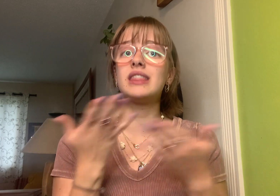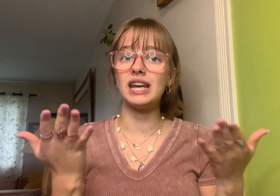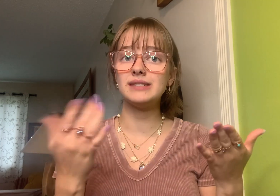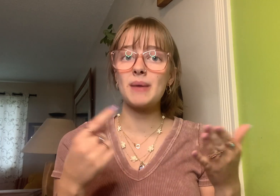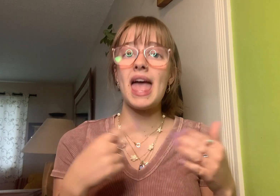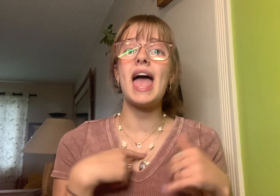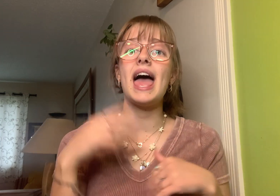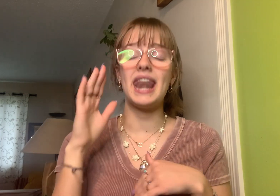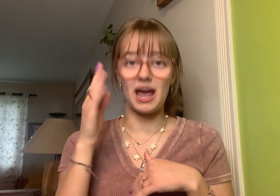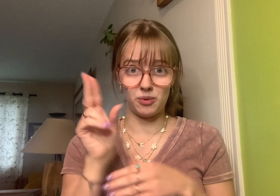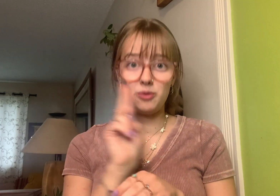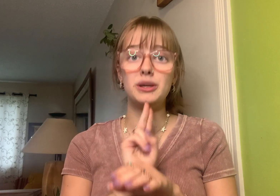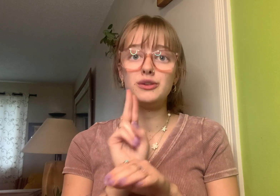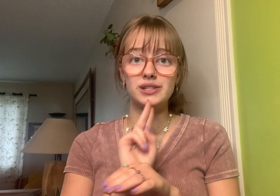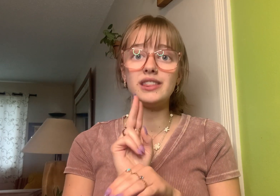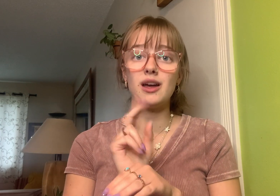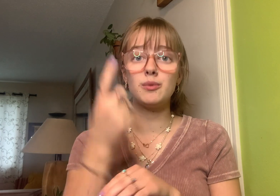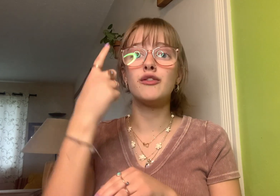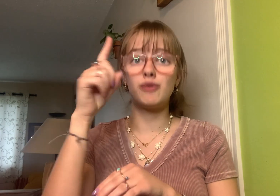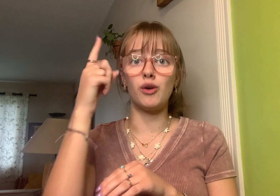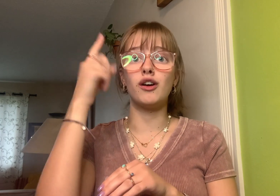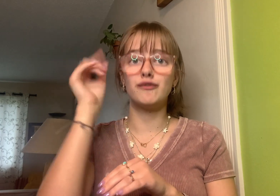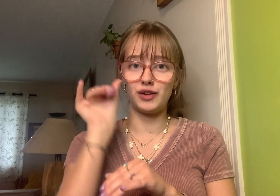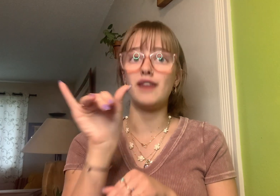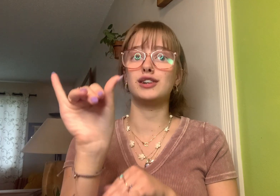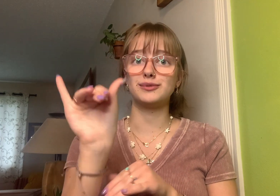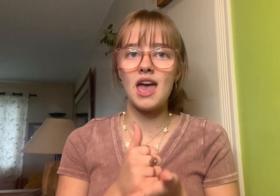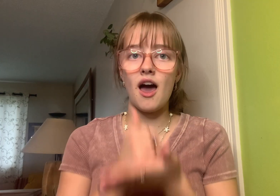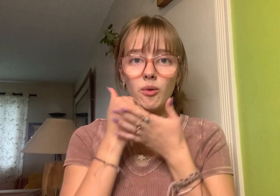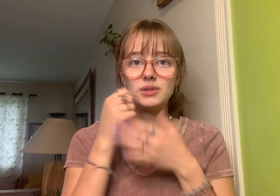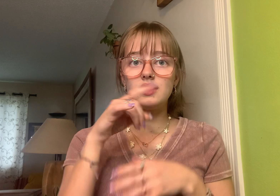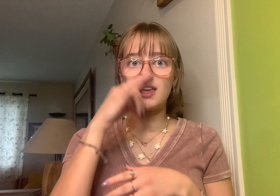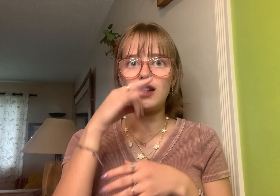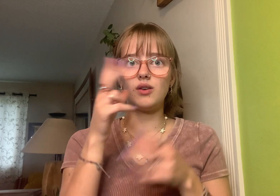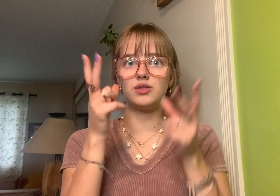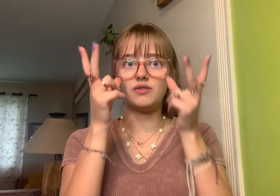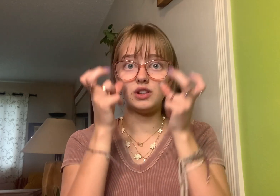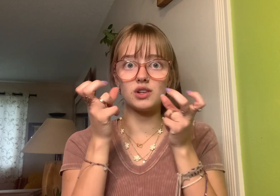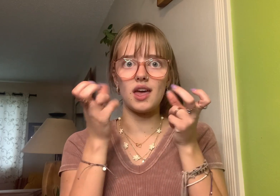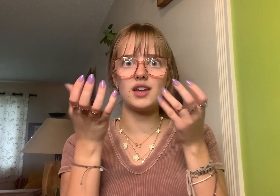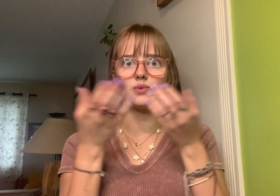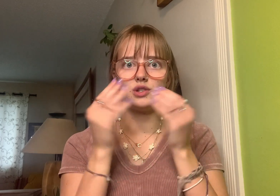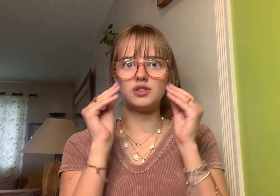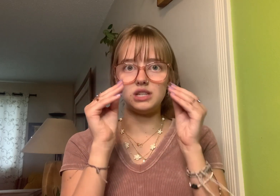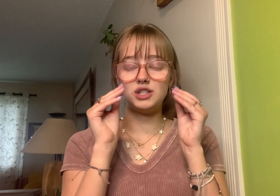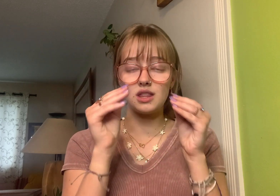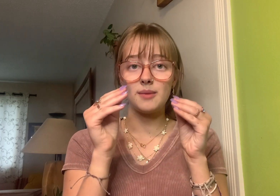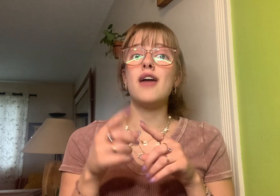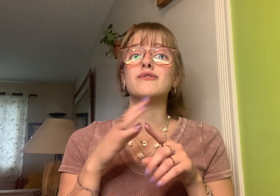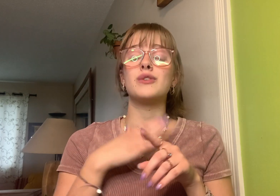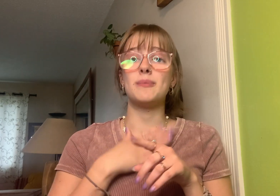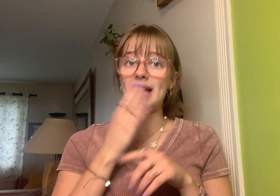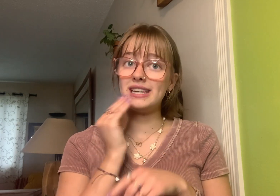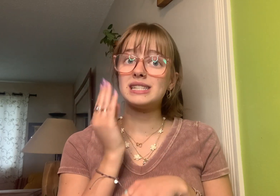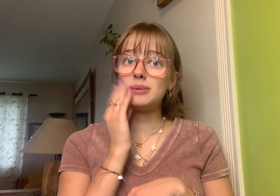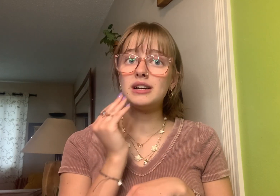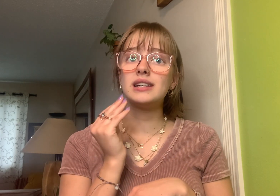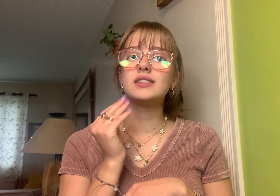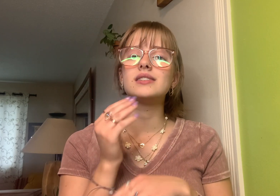thing, and I will be using them for forever. It helps the kiddos visualize what you're teaching them, and from my experience,